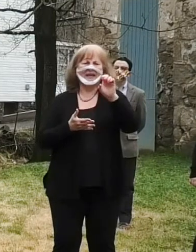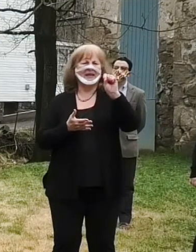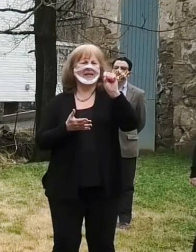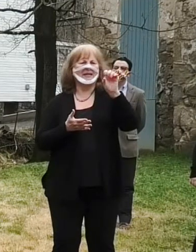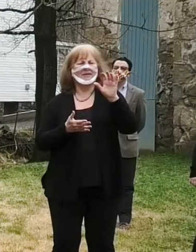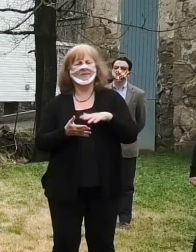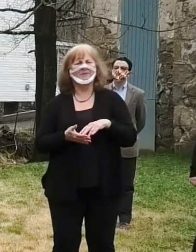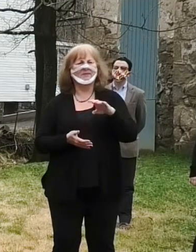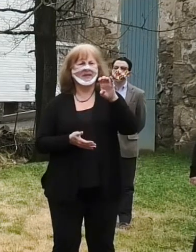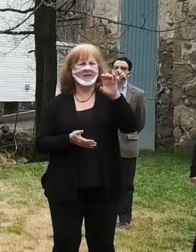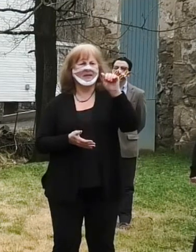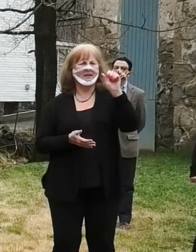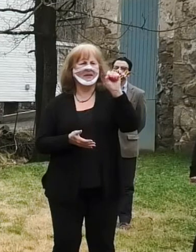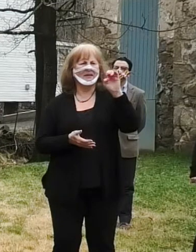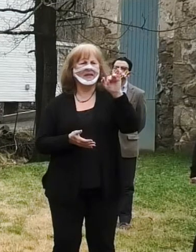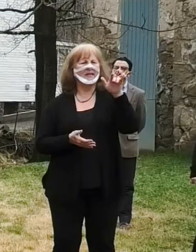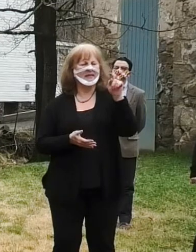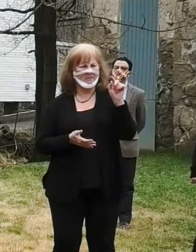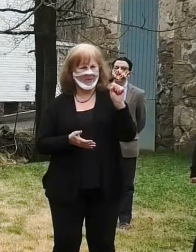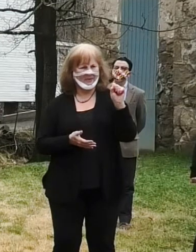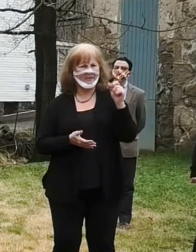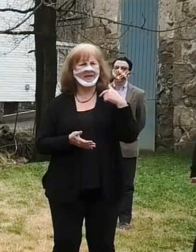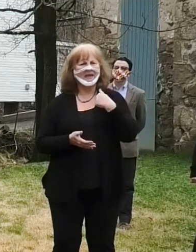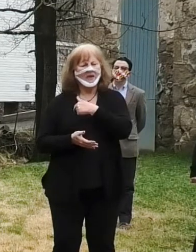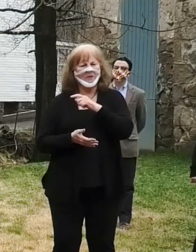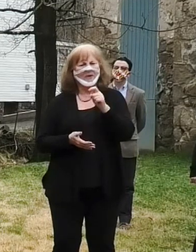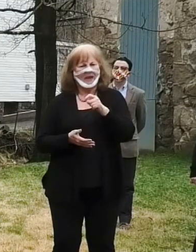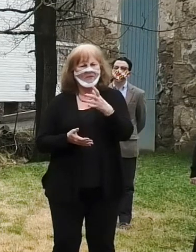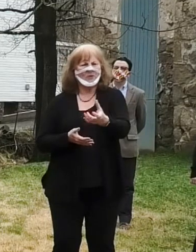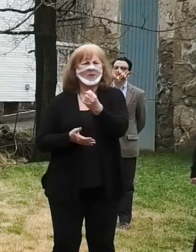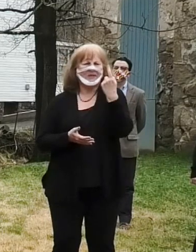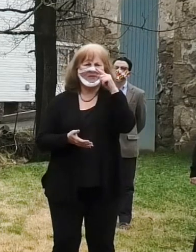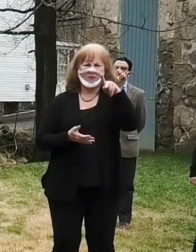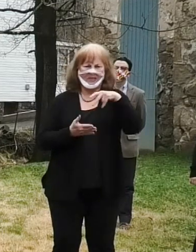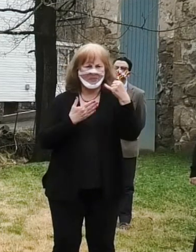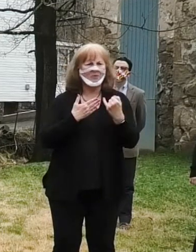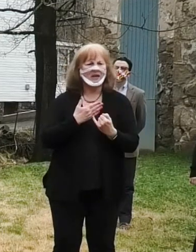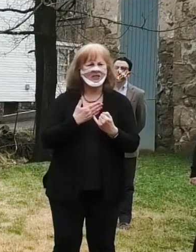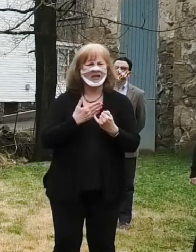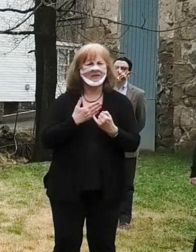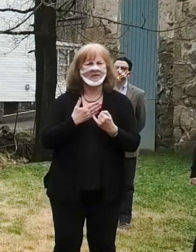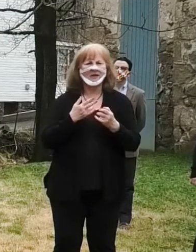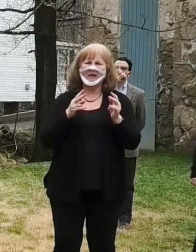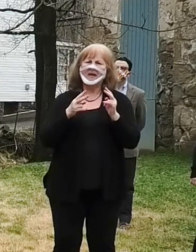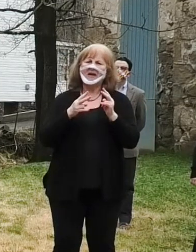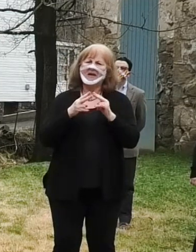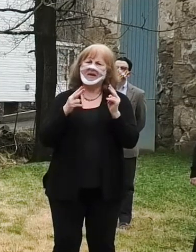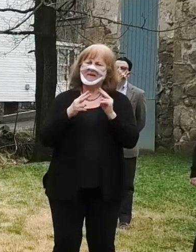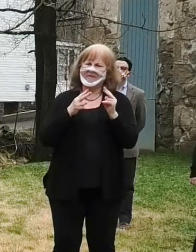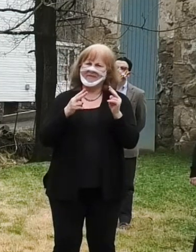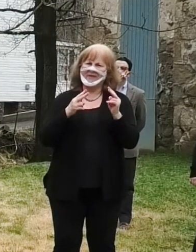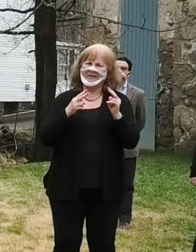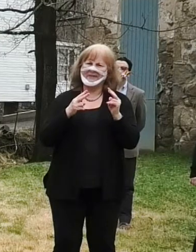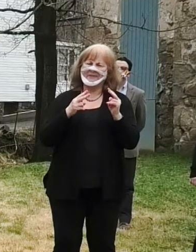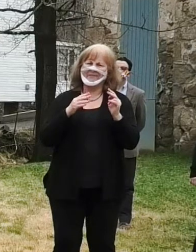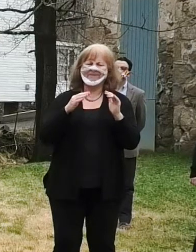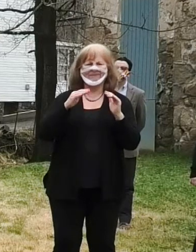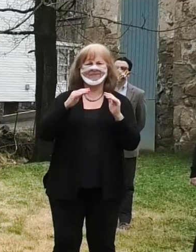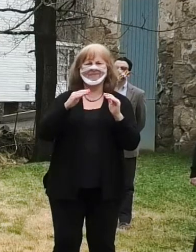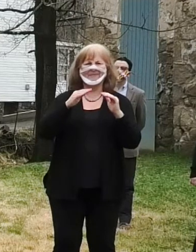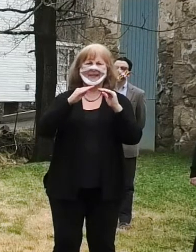easements that we will have to obtain for this project are very much less